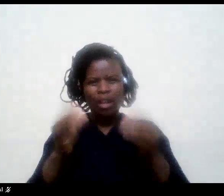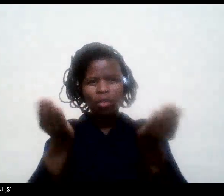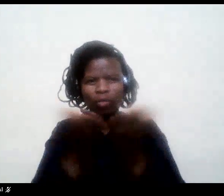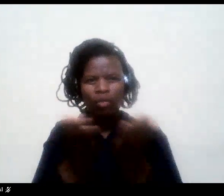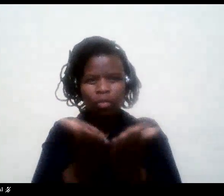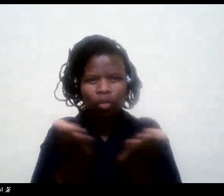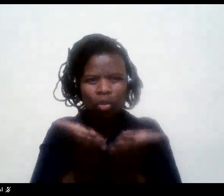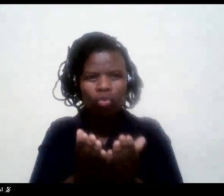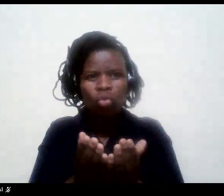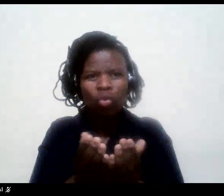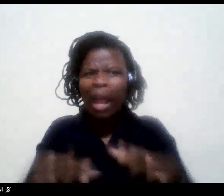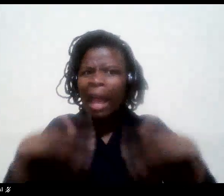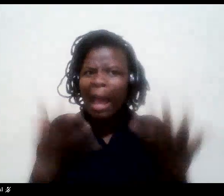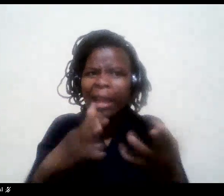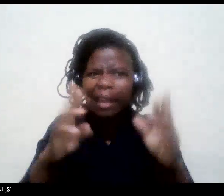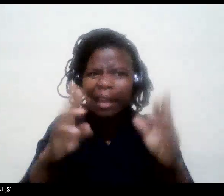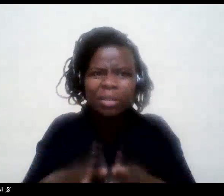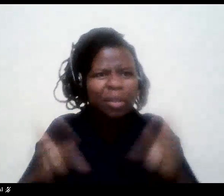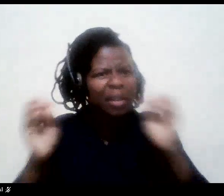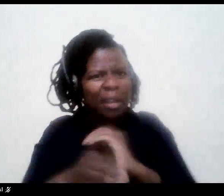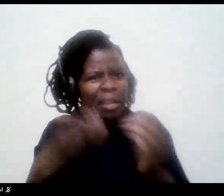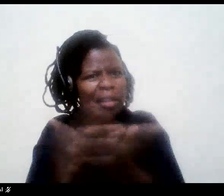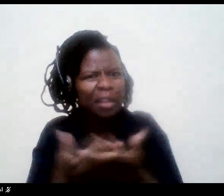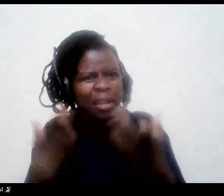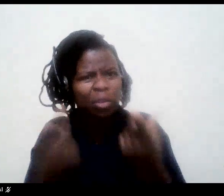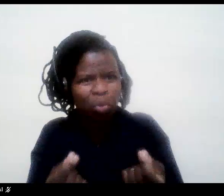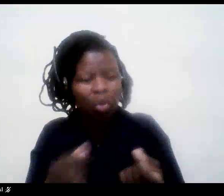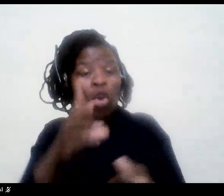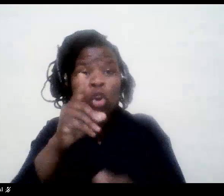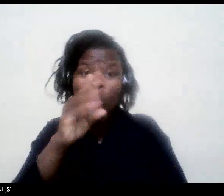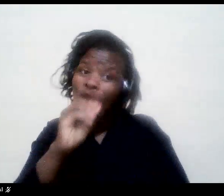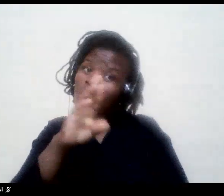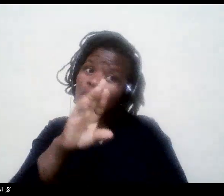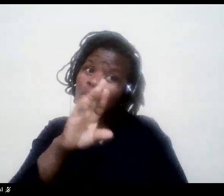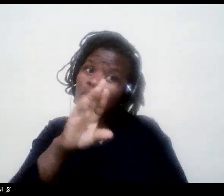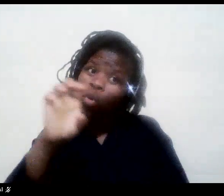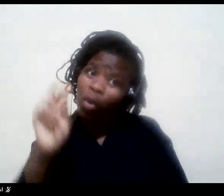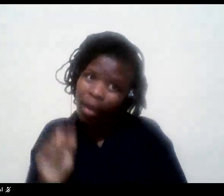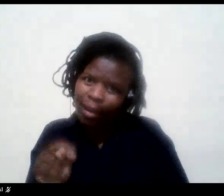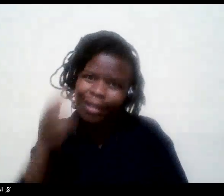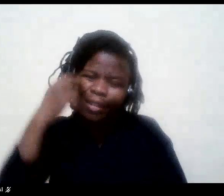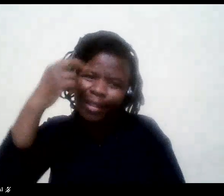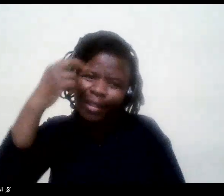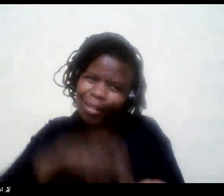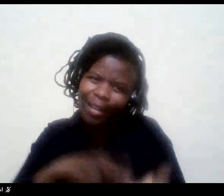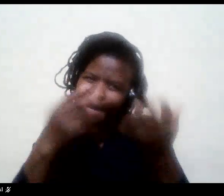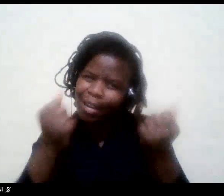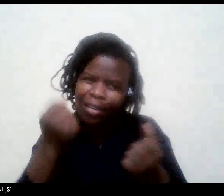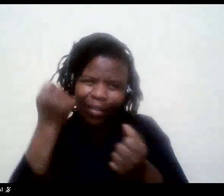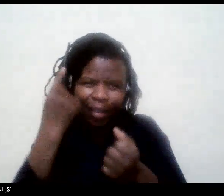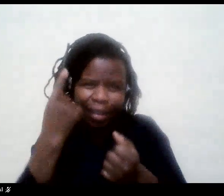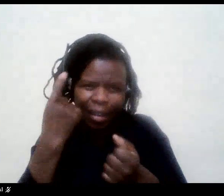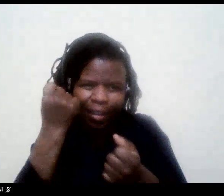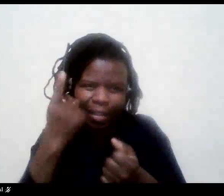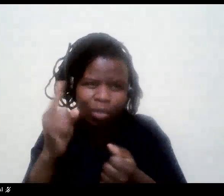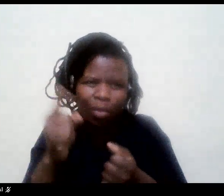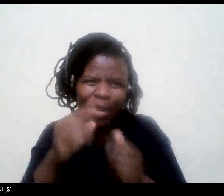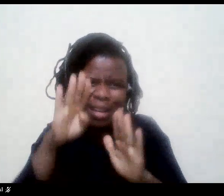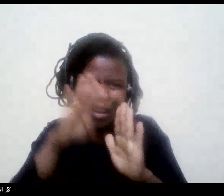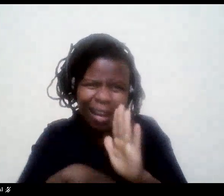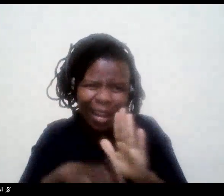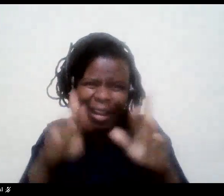there's nothing we can do. And that's what Doreen is hinting at. There needs to be an understanding that lack of resources is